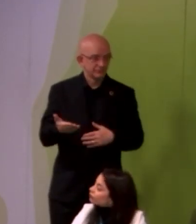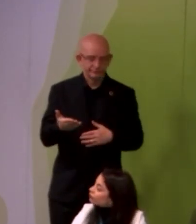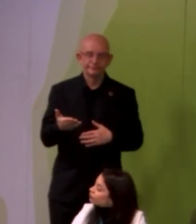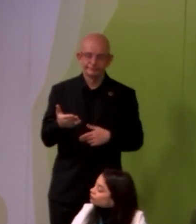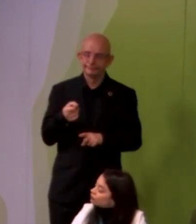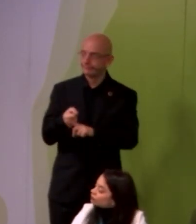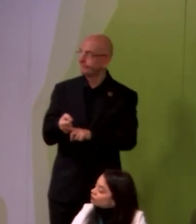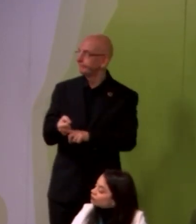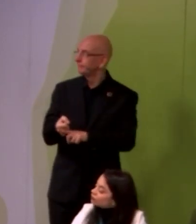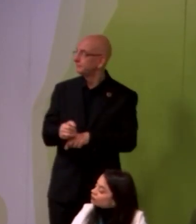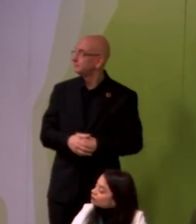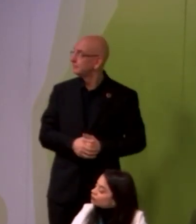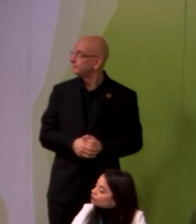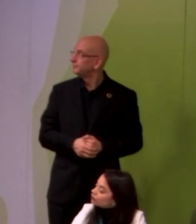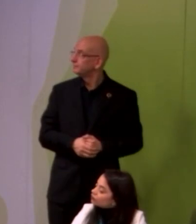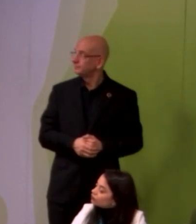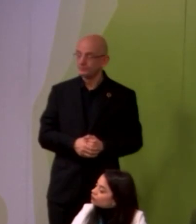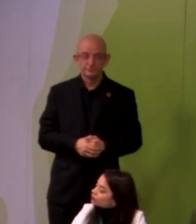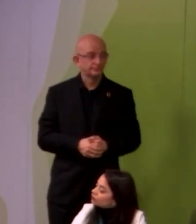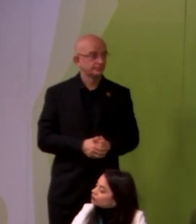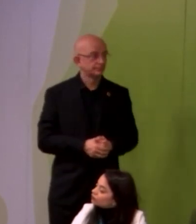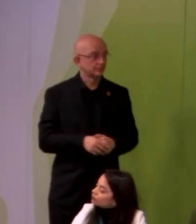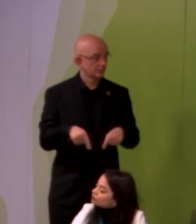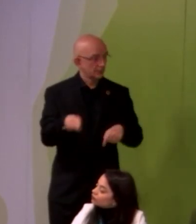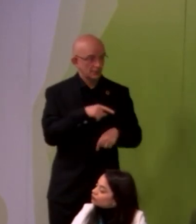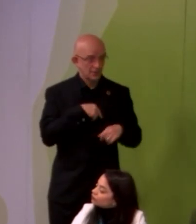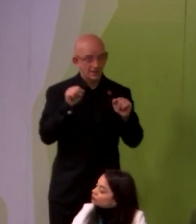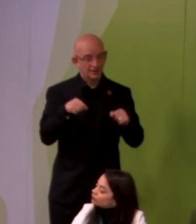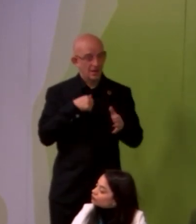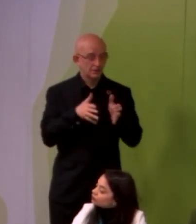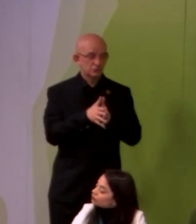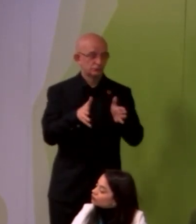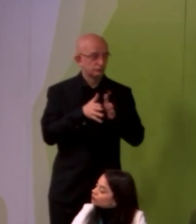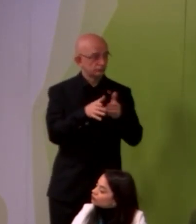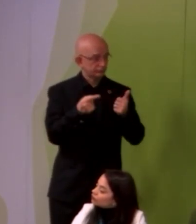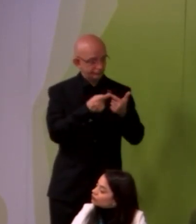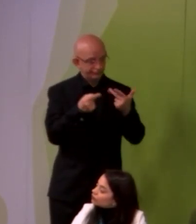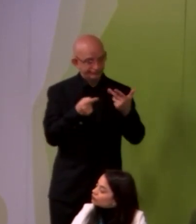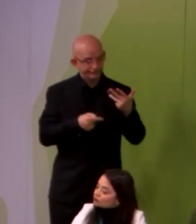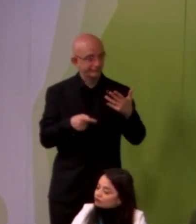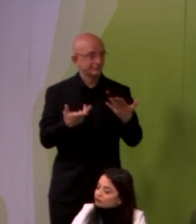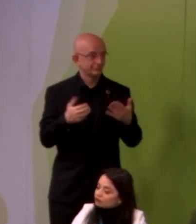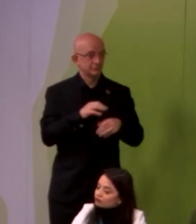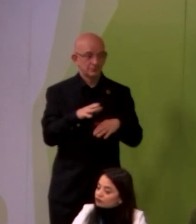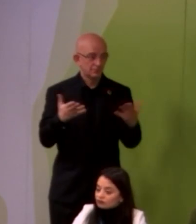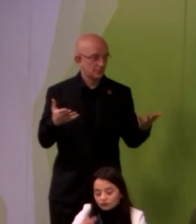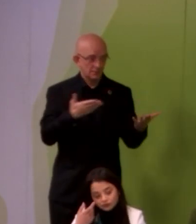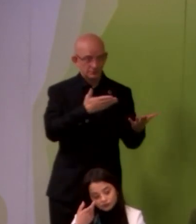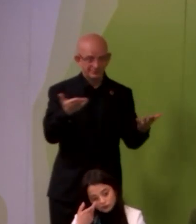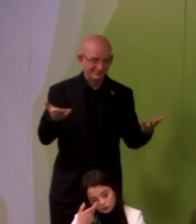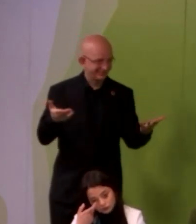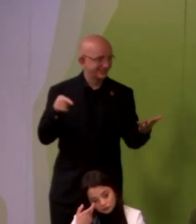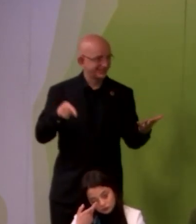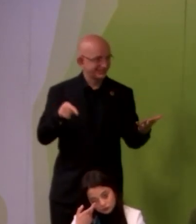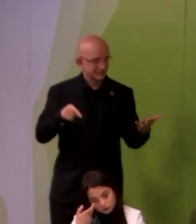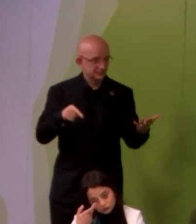I could also say a lot about the COVID, but really it affected their capacity to learn because like we